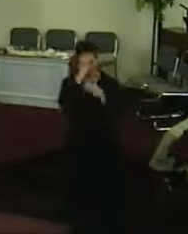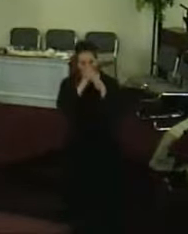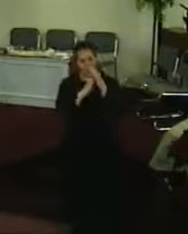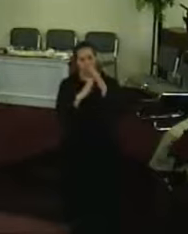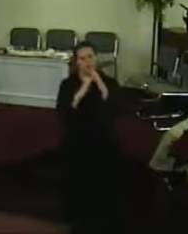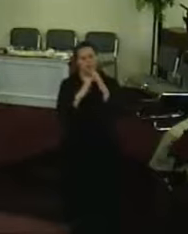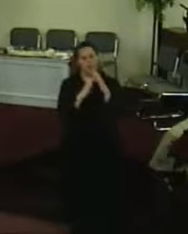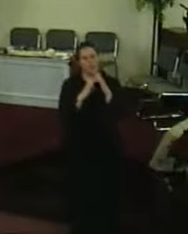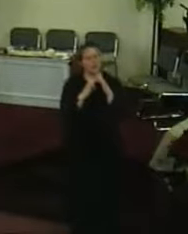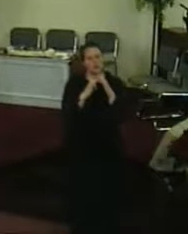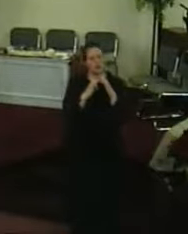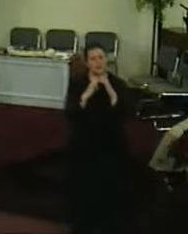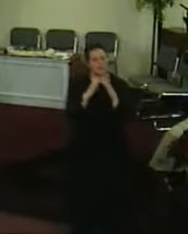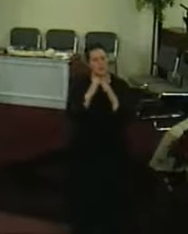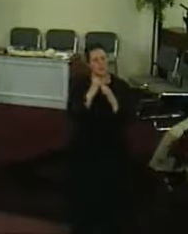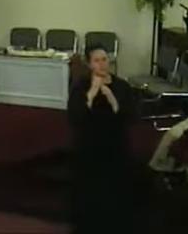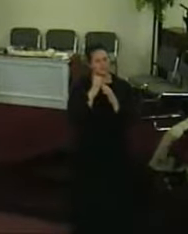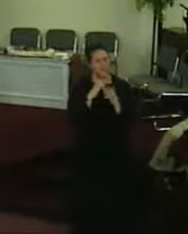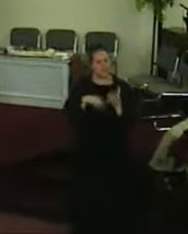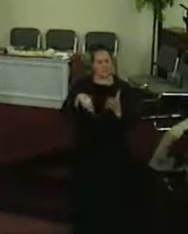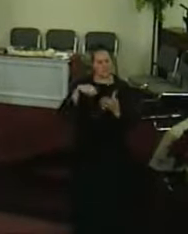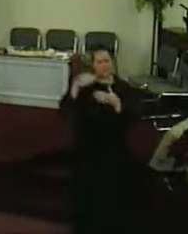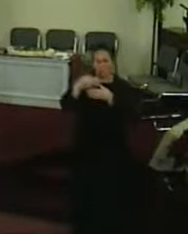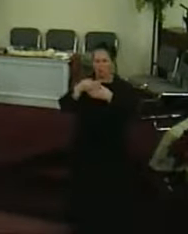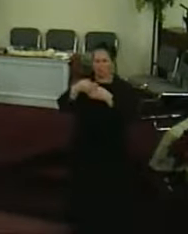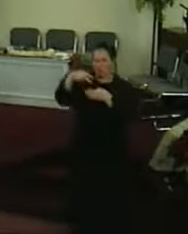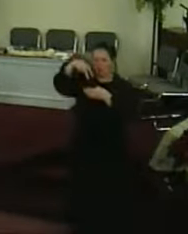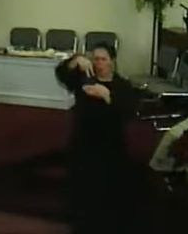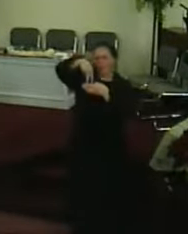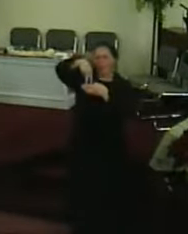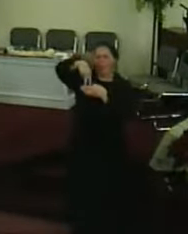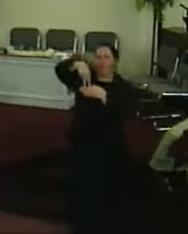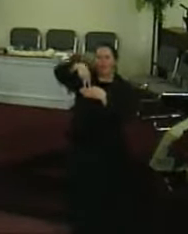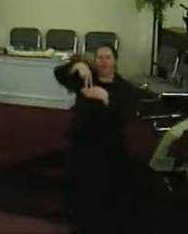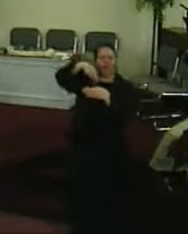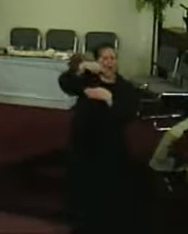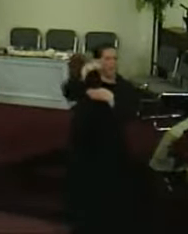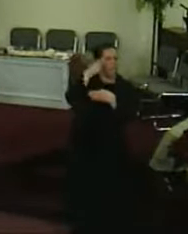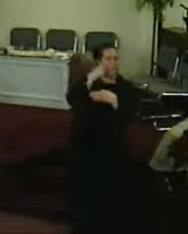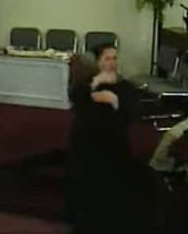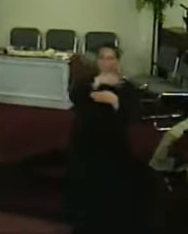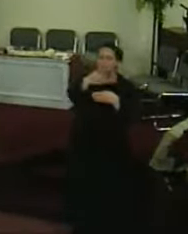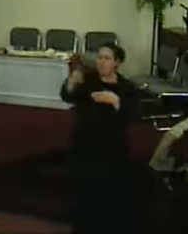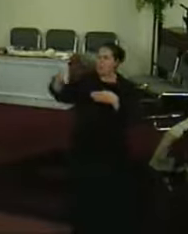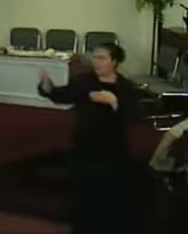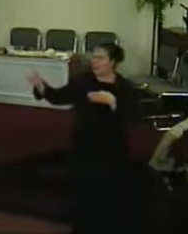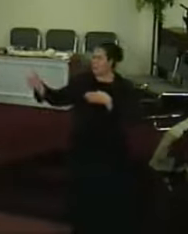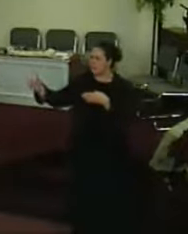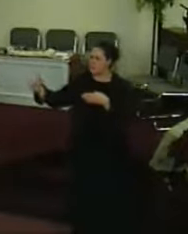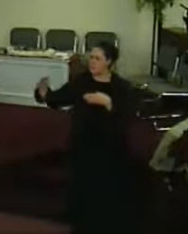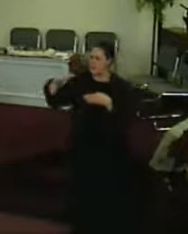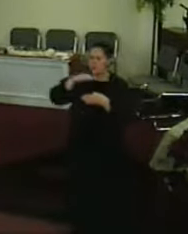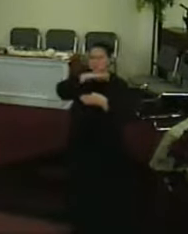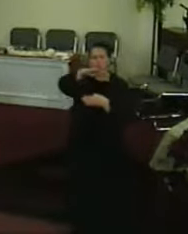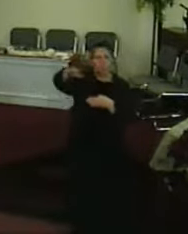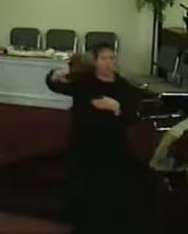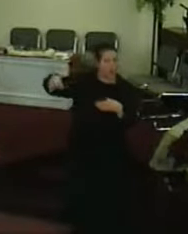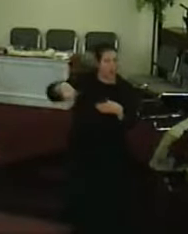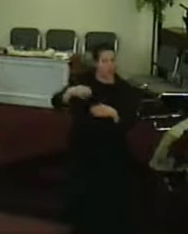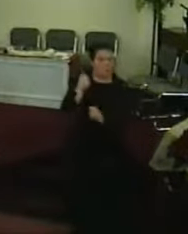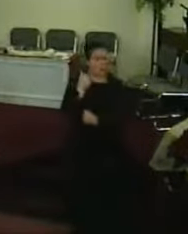gets up there on the wall, and he looks out there, and the place is surrounded with an army.